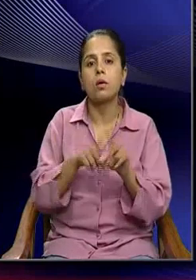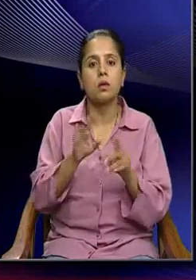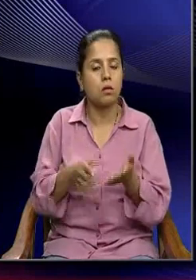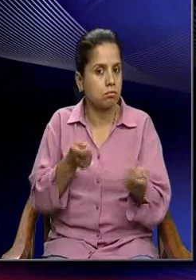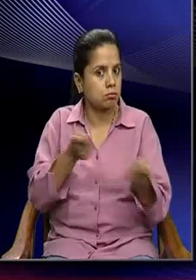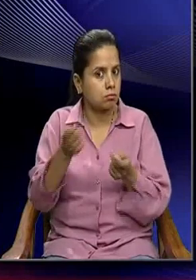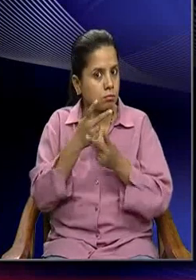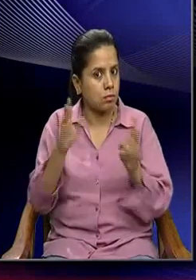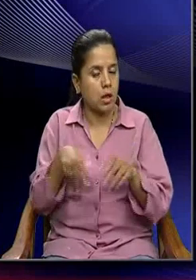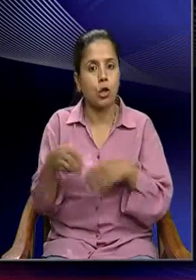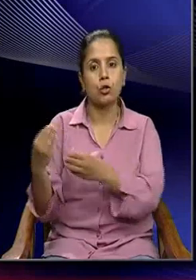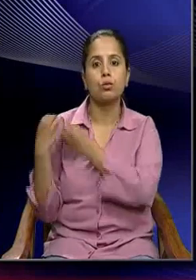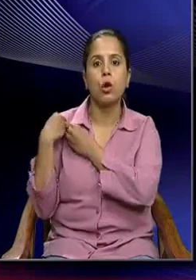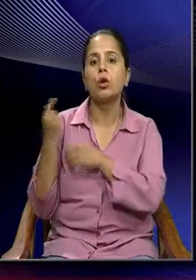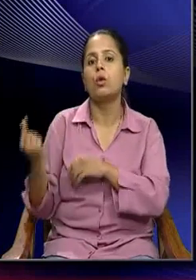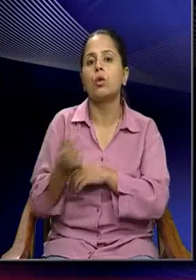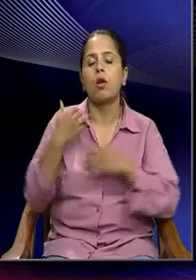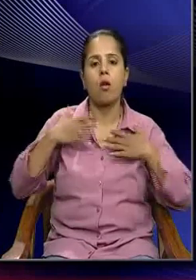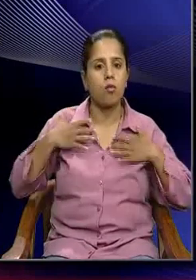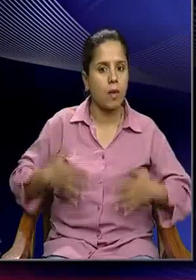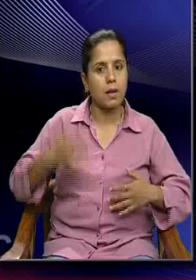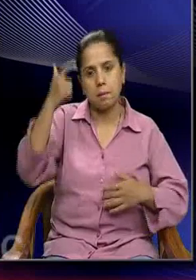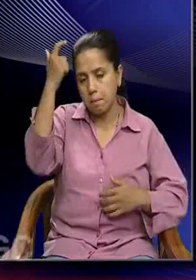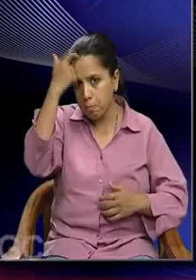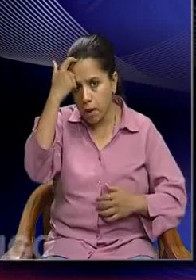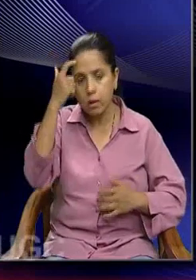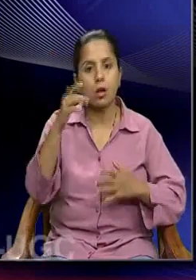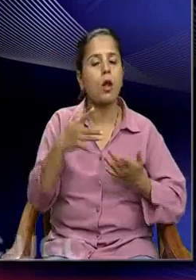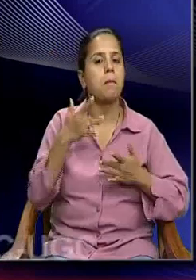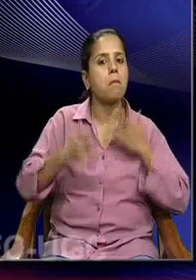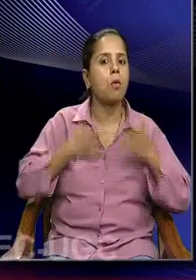and responsible use of our physical, mental, and